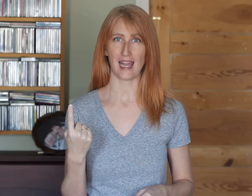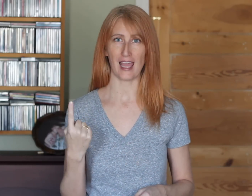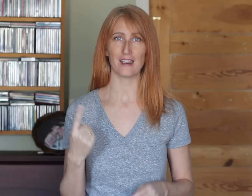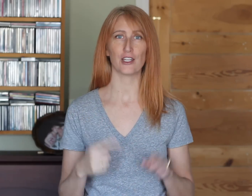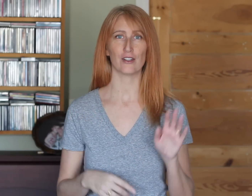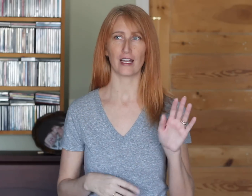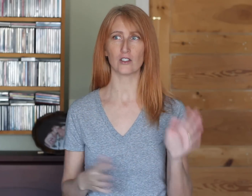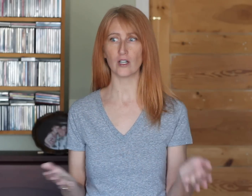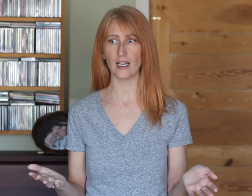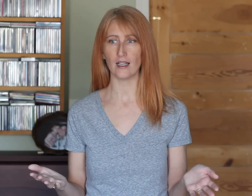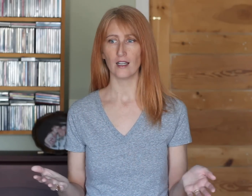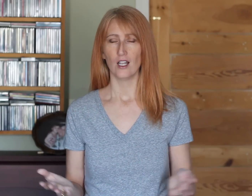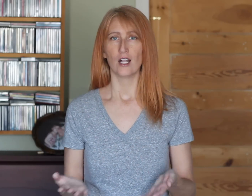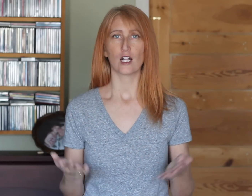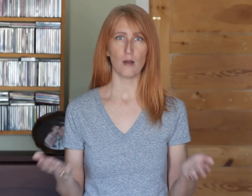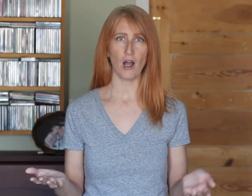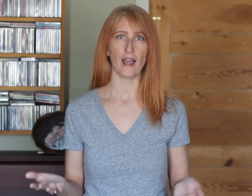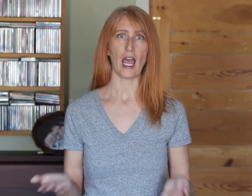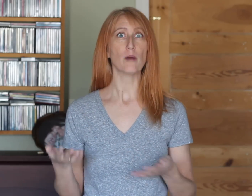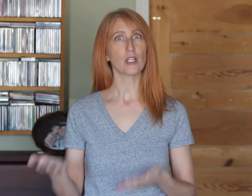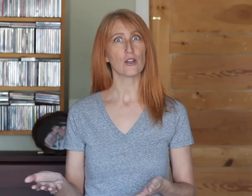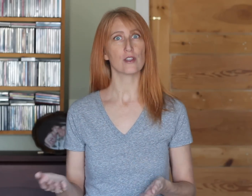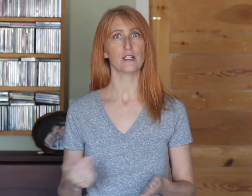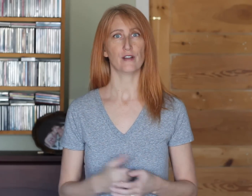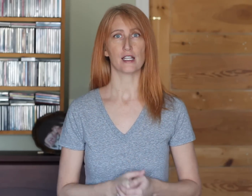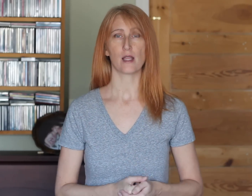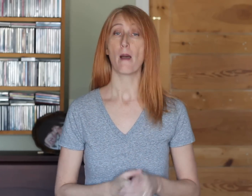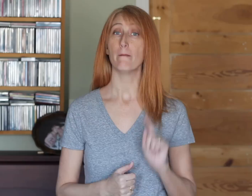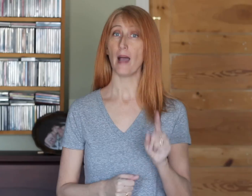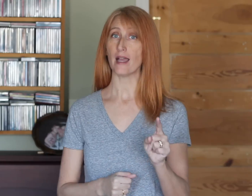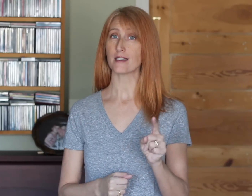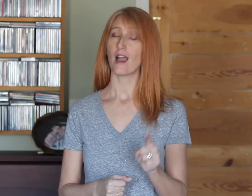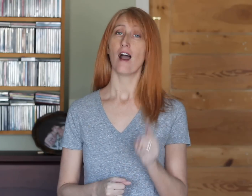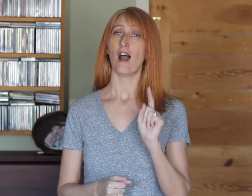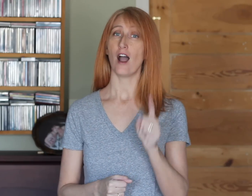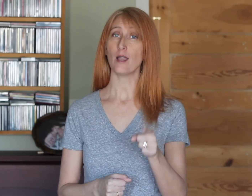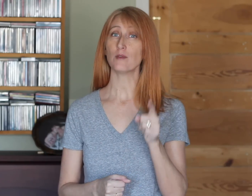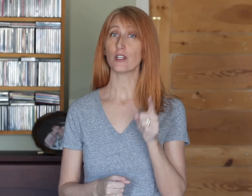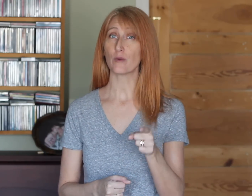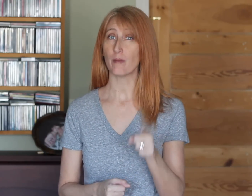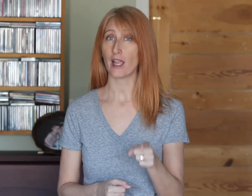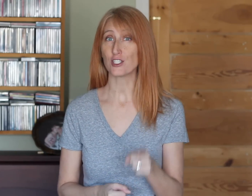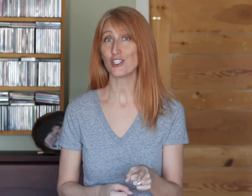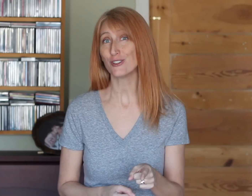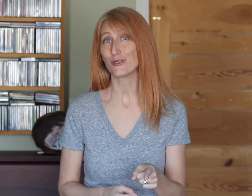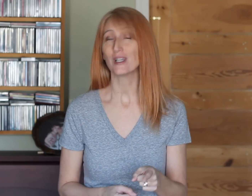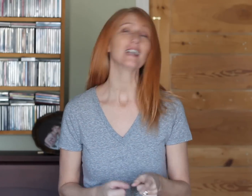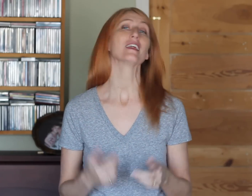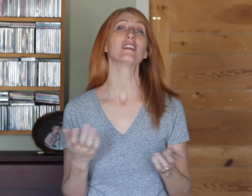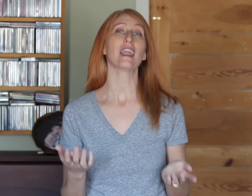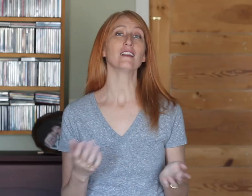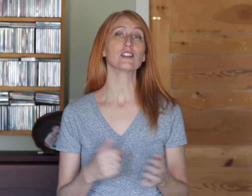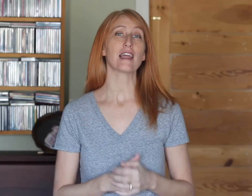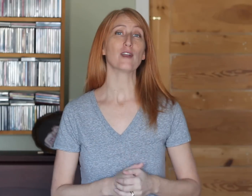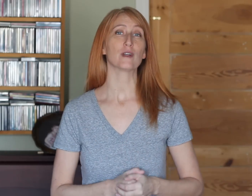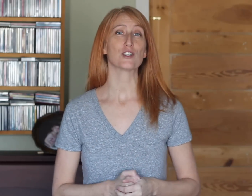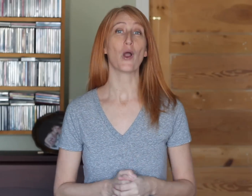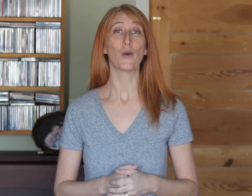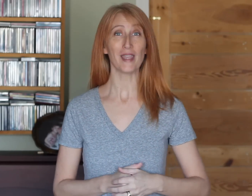understand that you're like, Laura, come on, how am I going to know the difference? But I'm going to remind you that in the English language, we